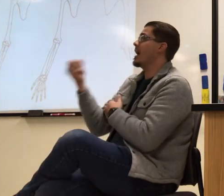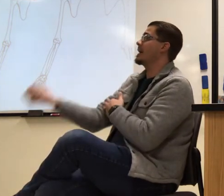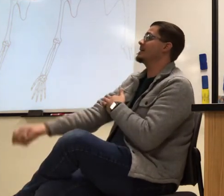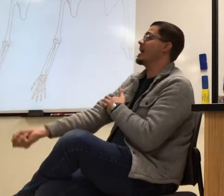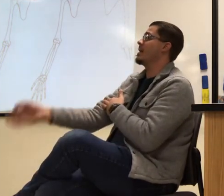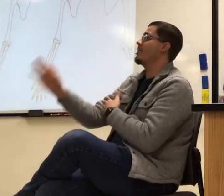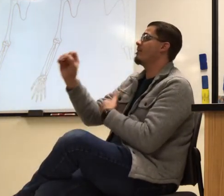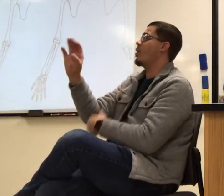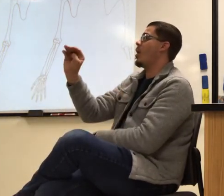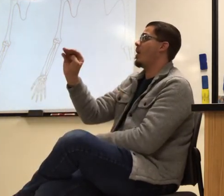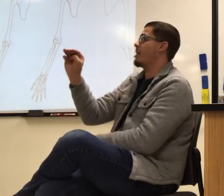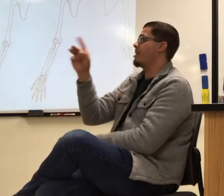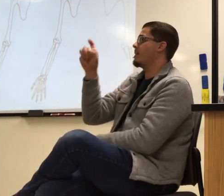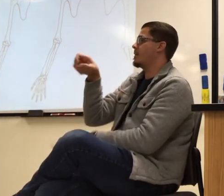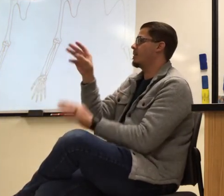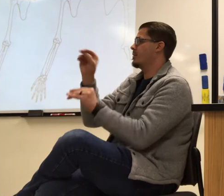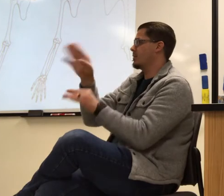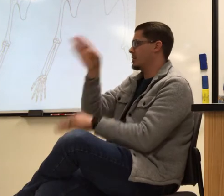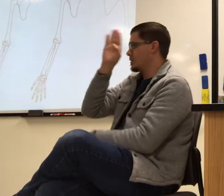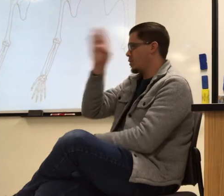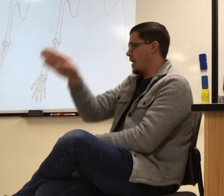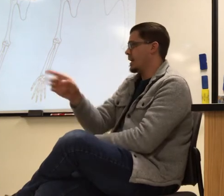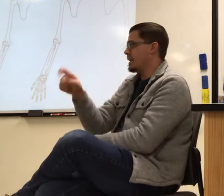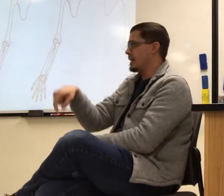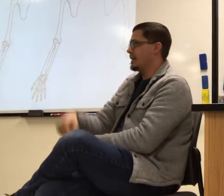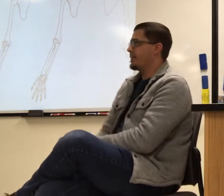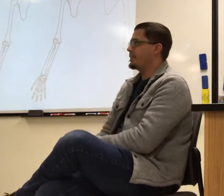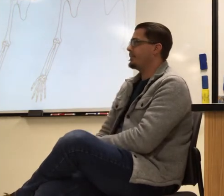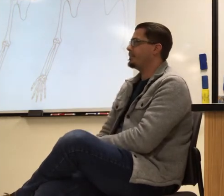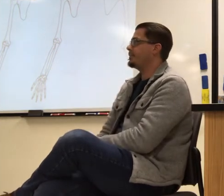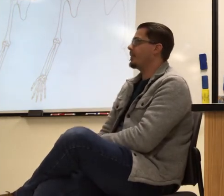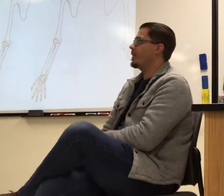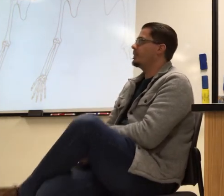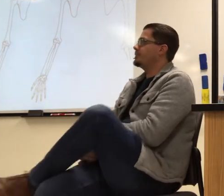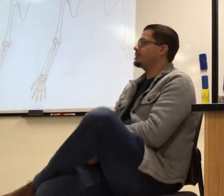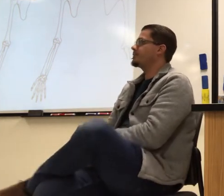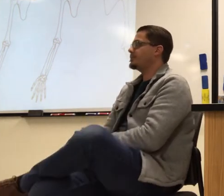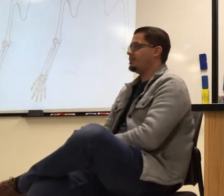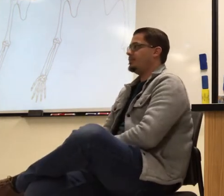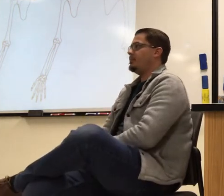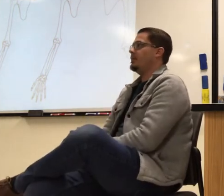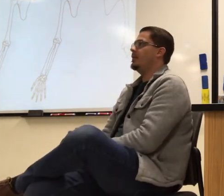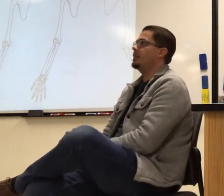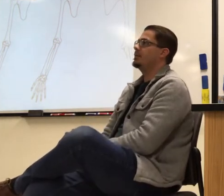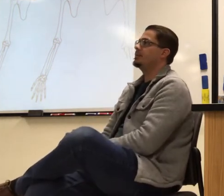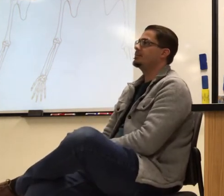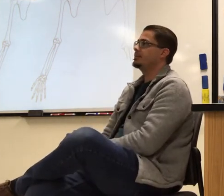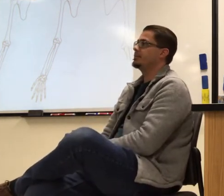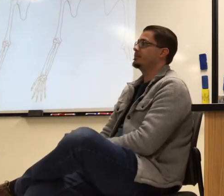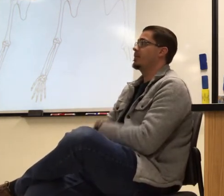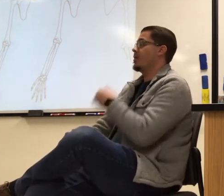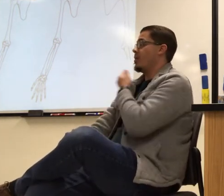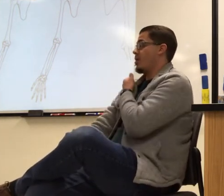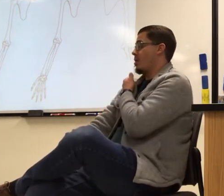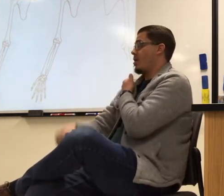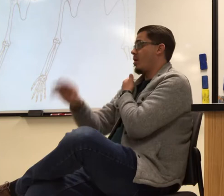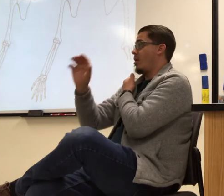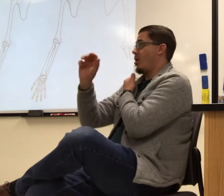so you have to keep it all straight in your head. So just kind of cut to the chase and start going through the muscles.